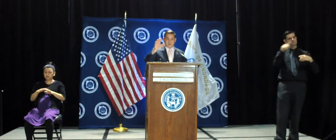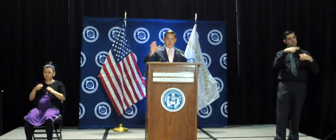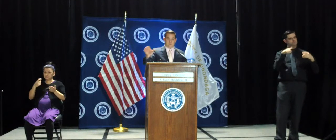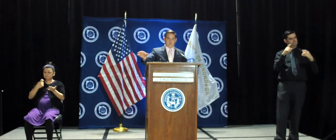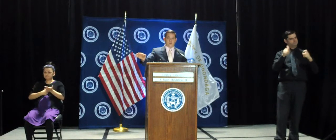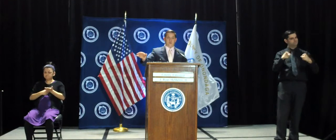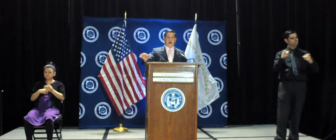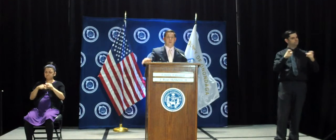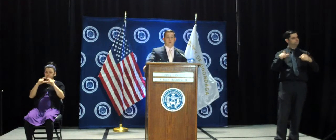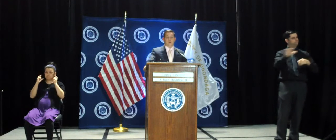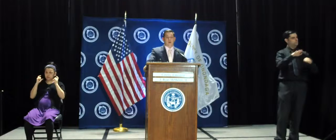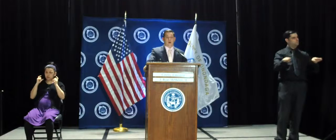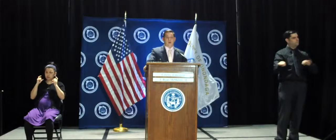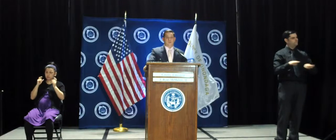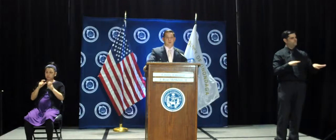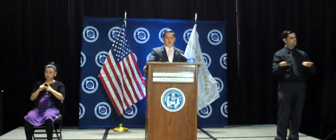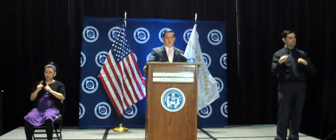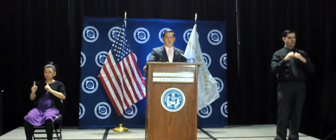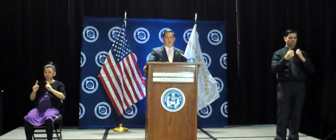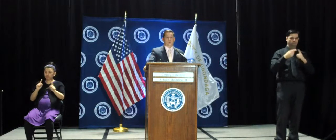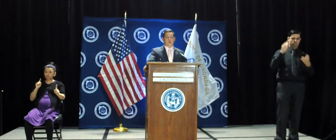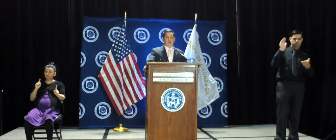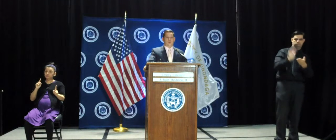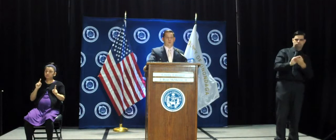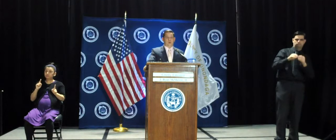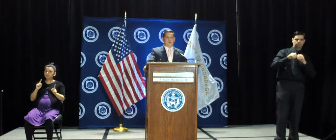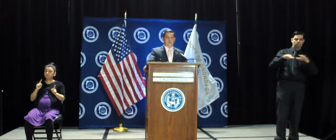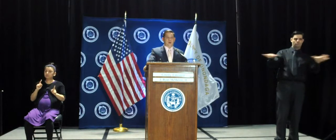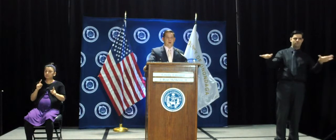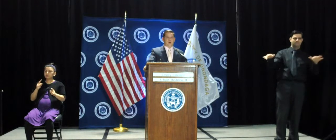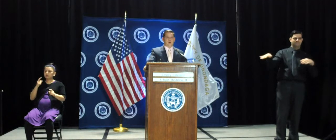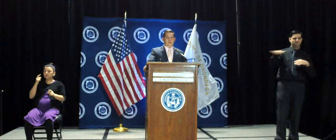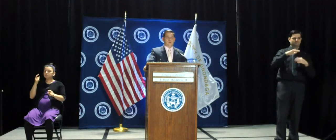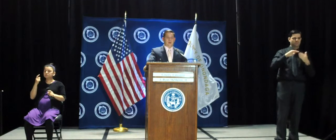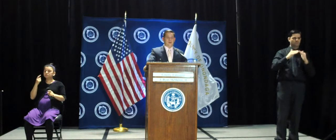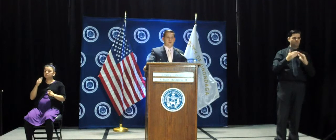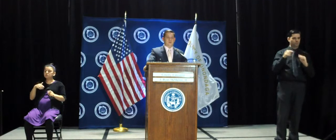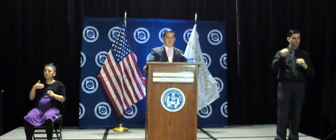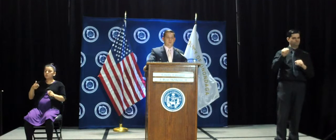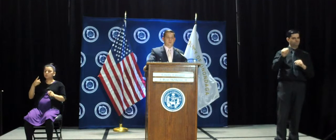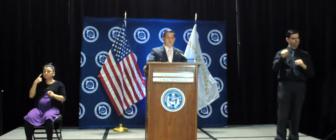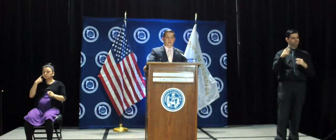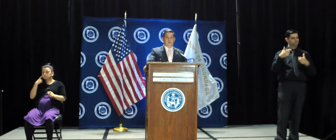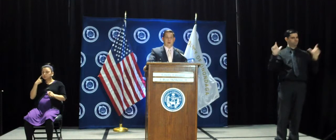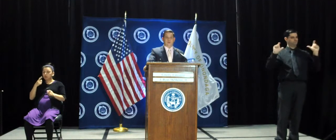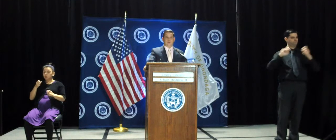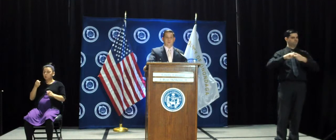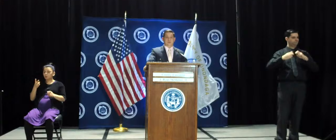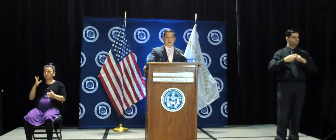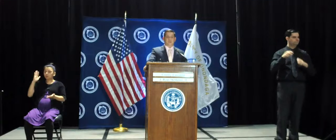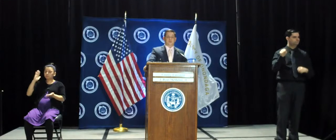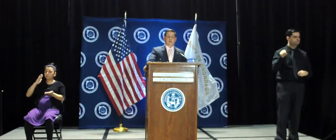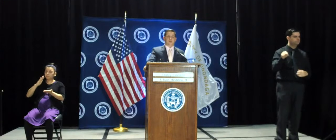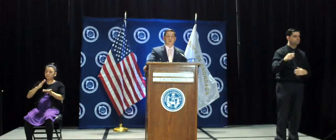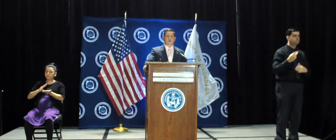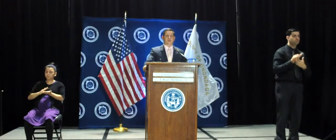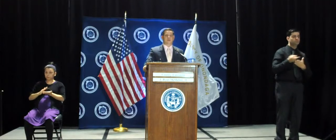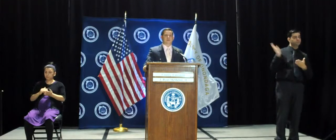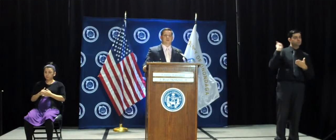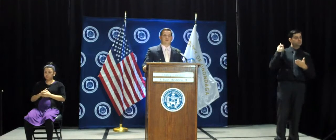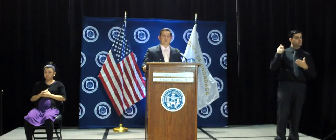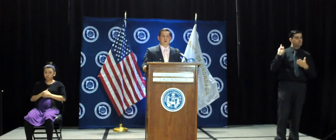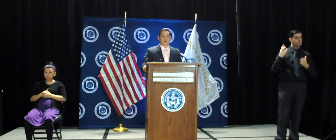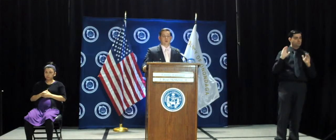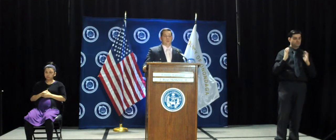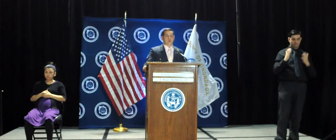start to see the numbers go down. So week over week, 2 weeks ago to last week was 90% increase in